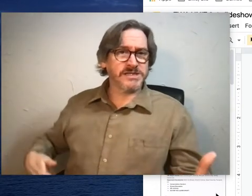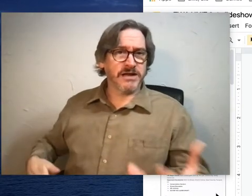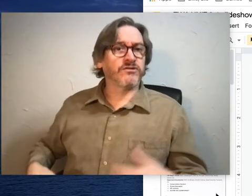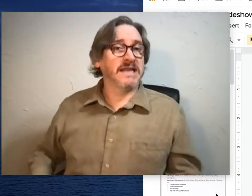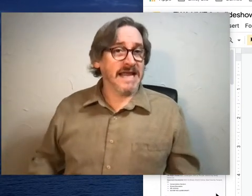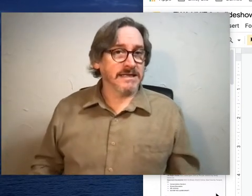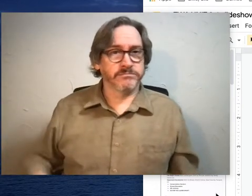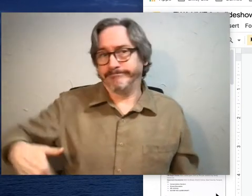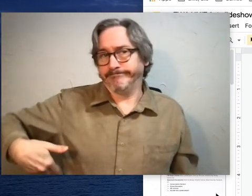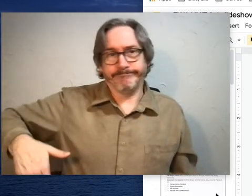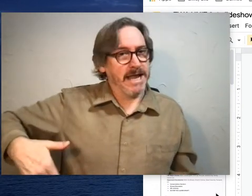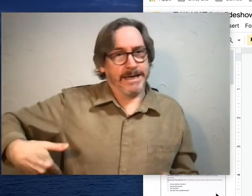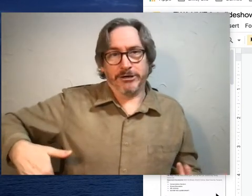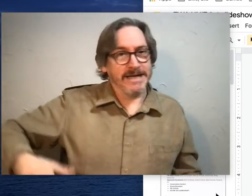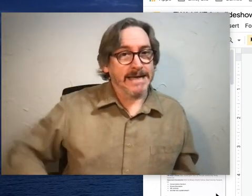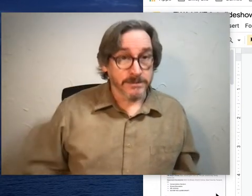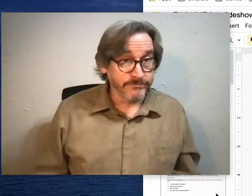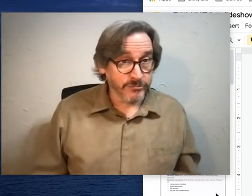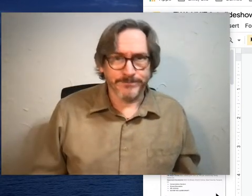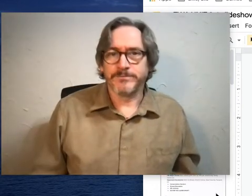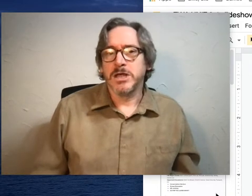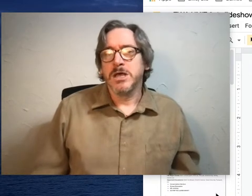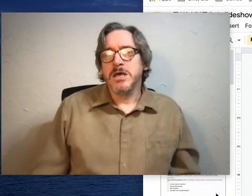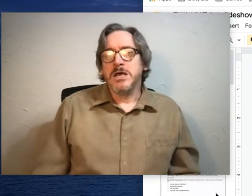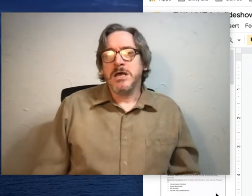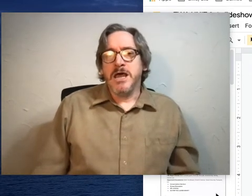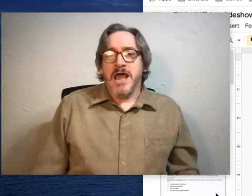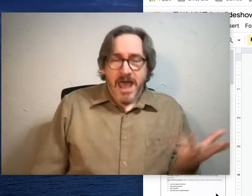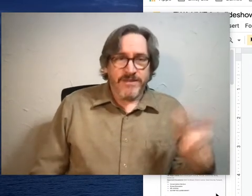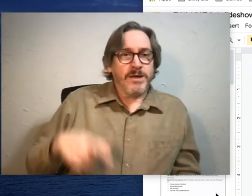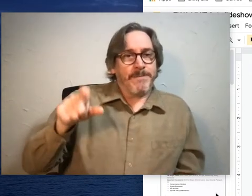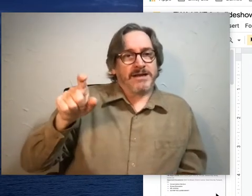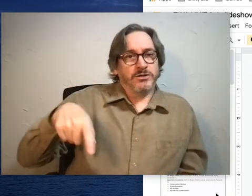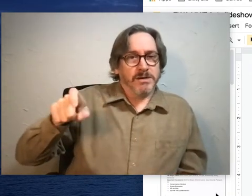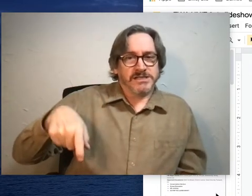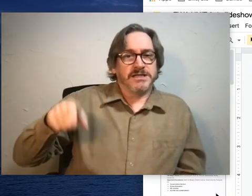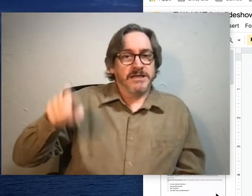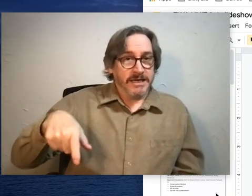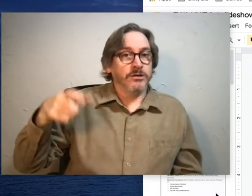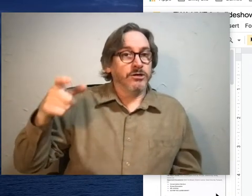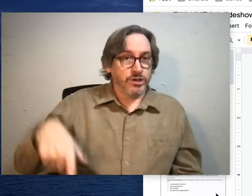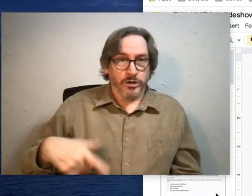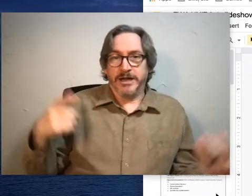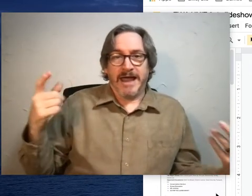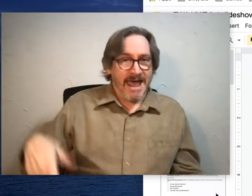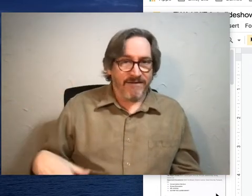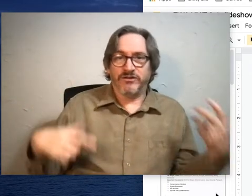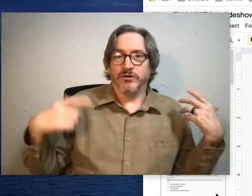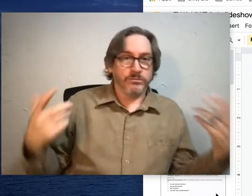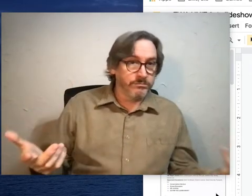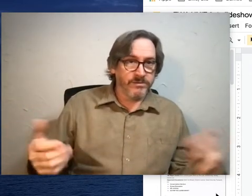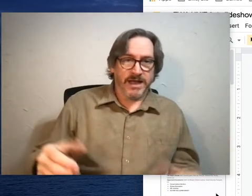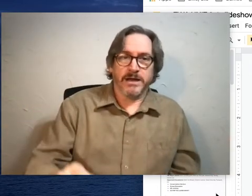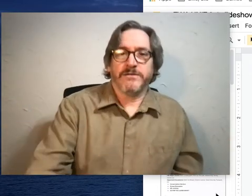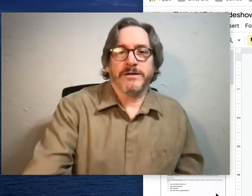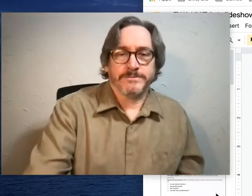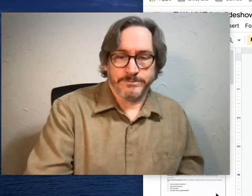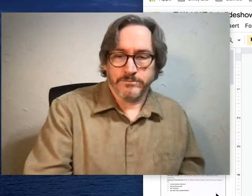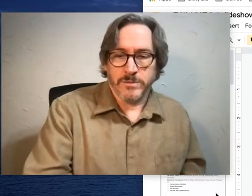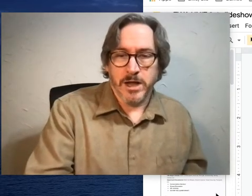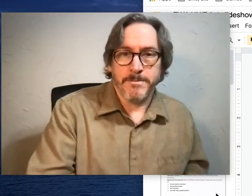also a sign for late, not here yet, right? And then we get back to must, need, should, have to, that kind